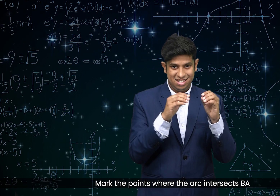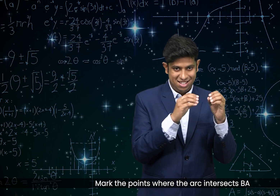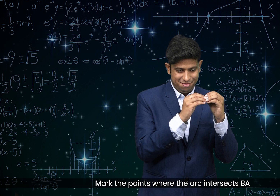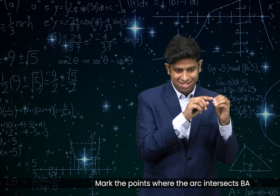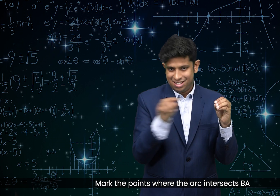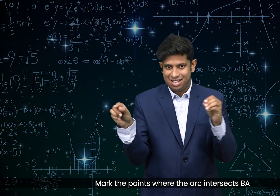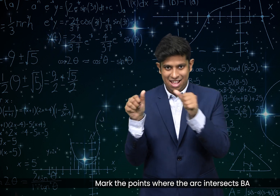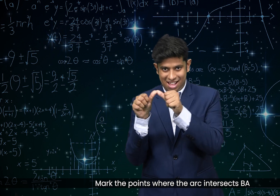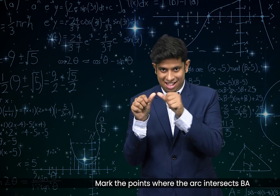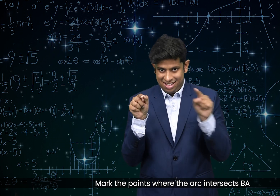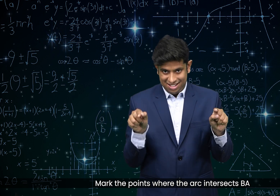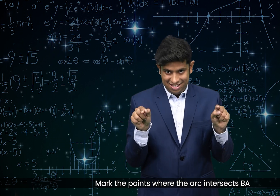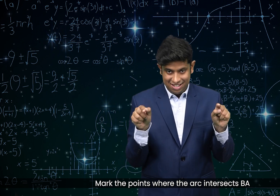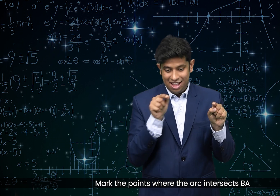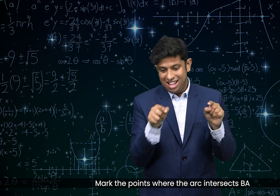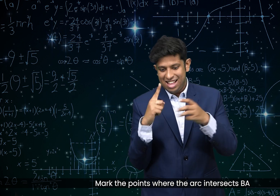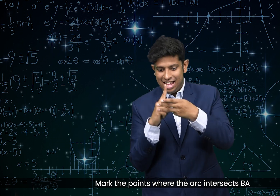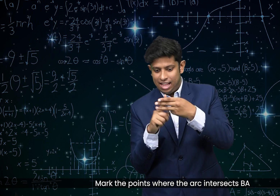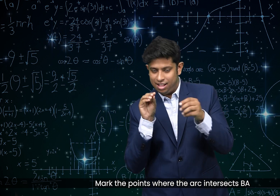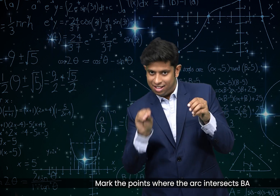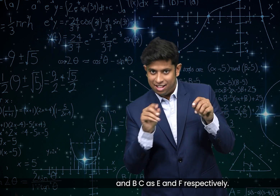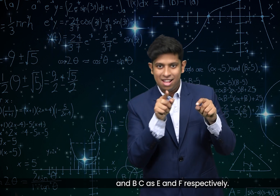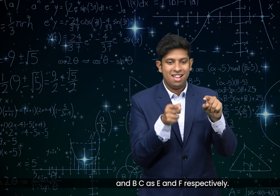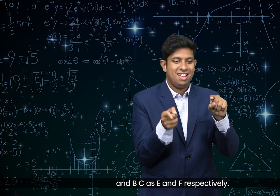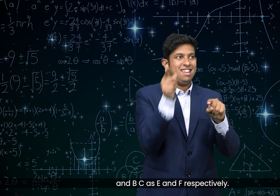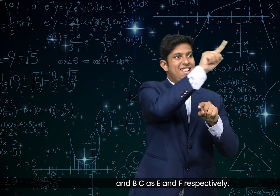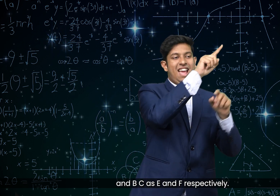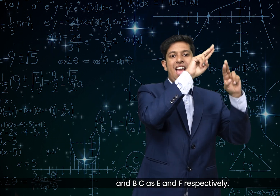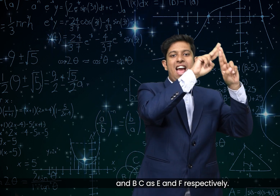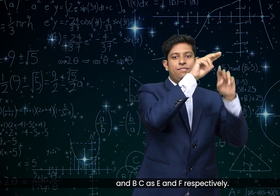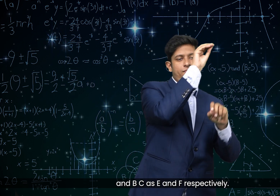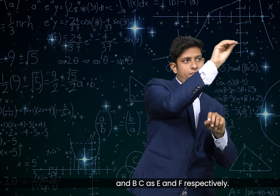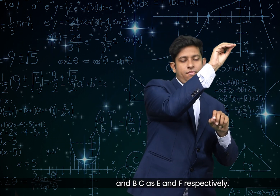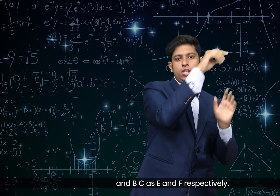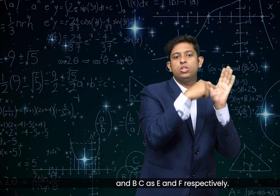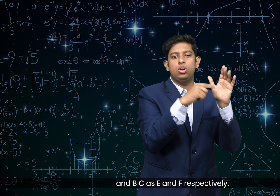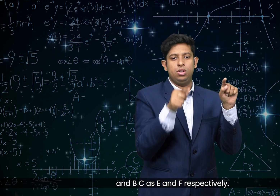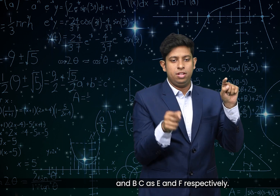Mark the points where the arc intersects BA and BC as E and F respectively.